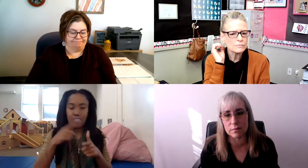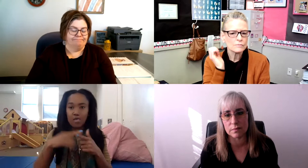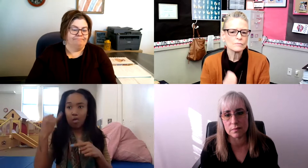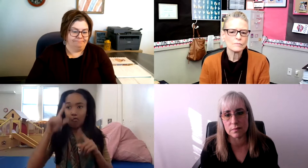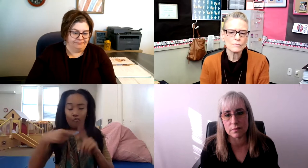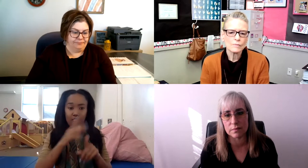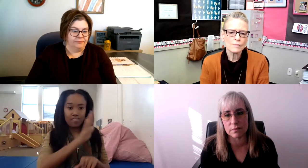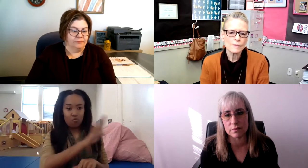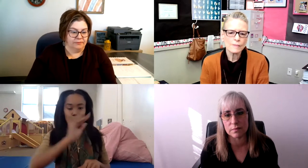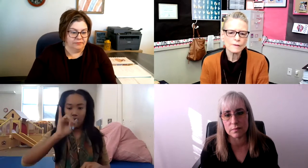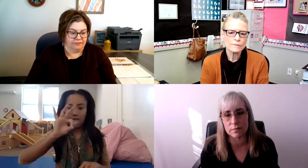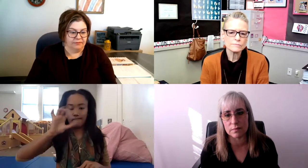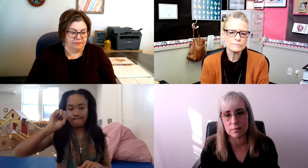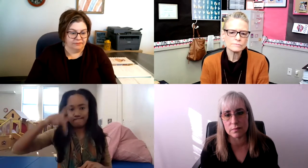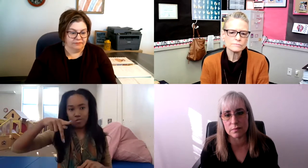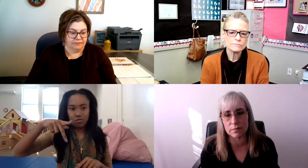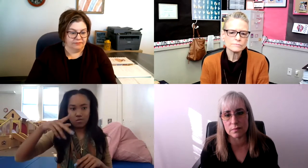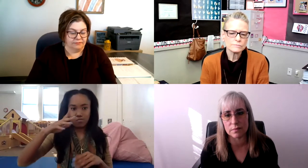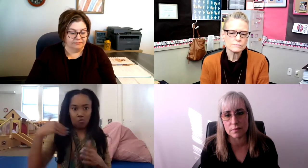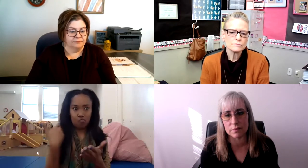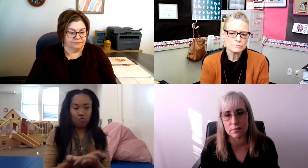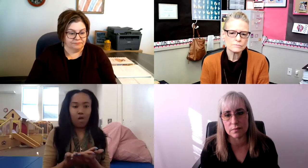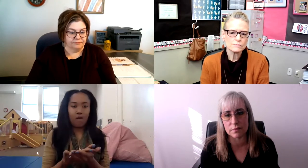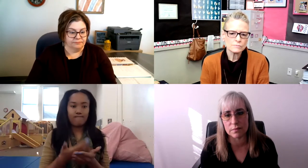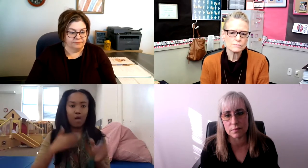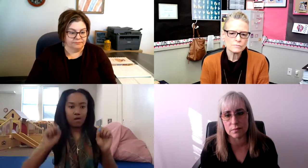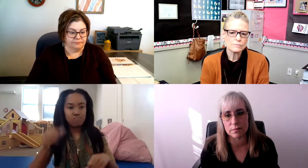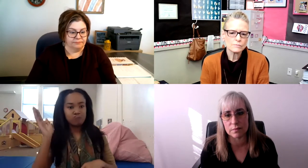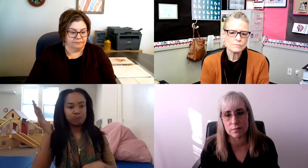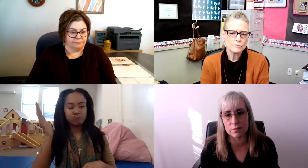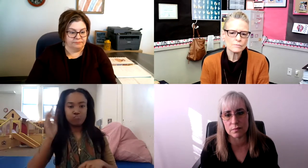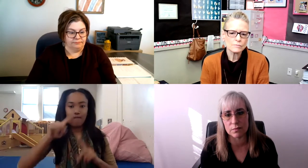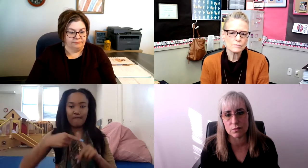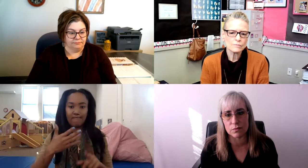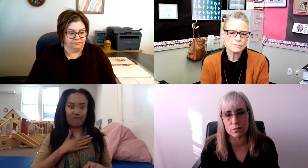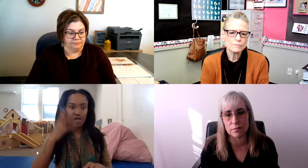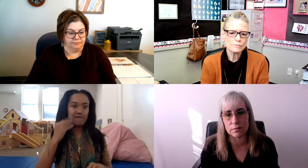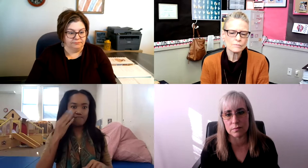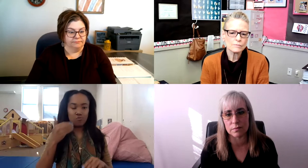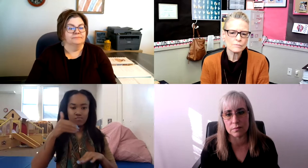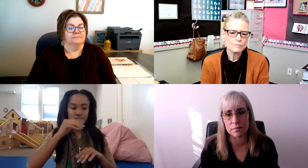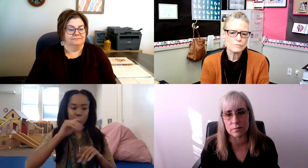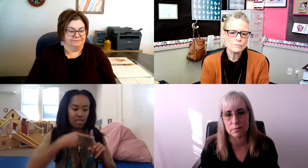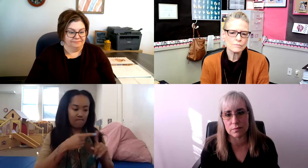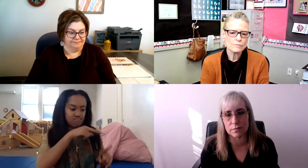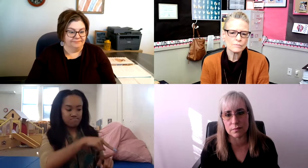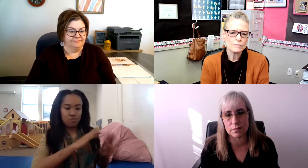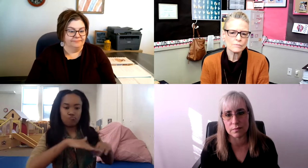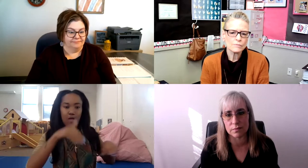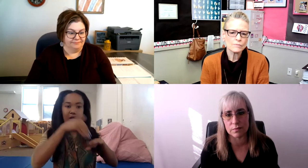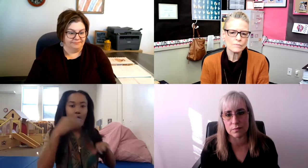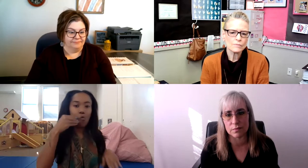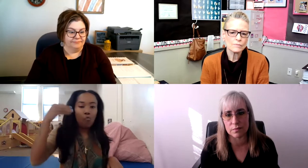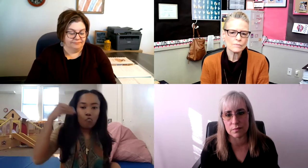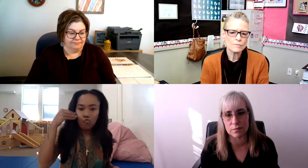any side, I end up sharing that communication. And when we have an IFSP meeting, you